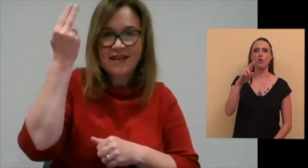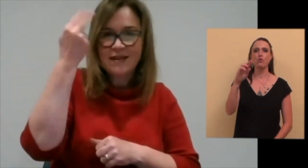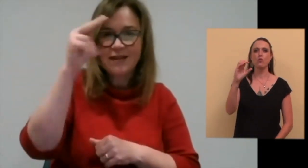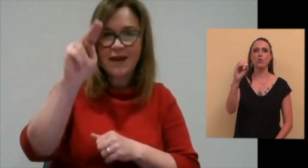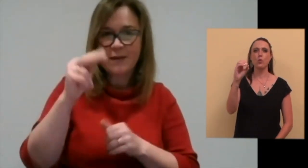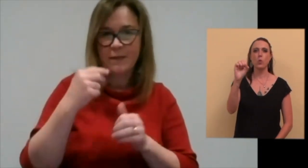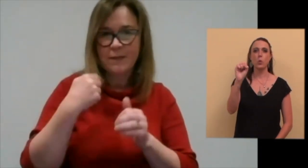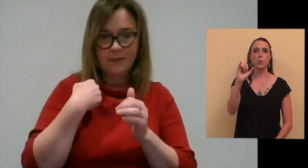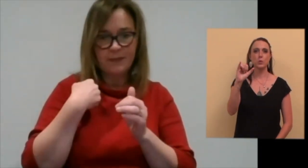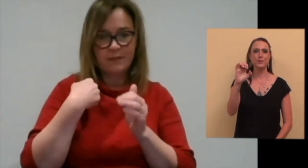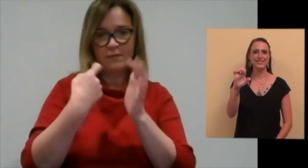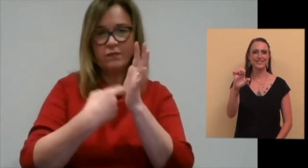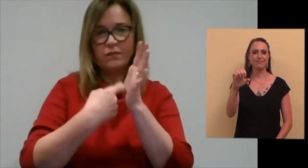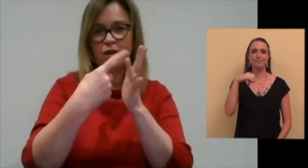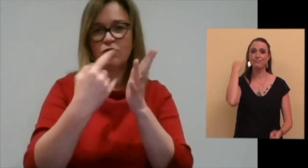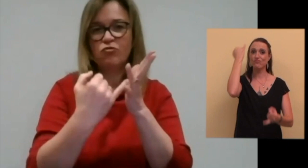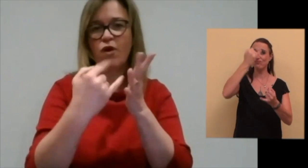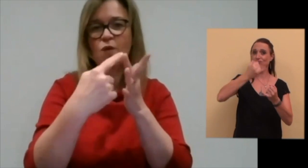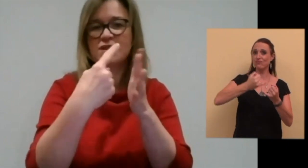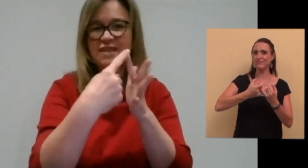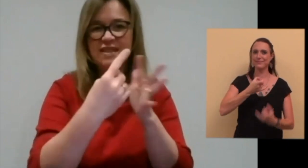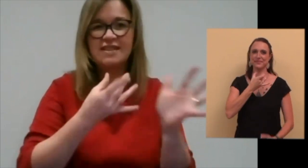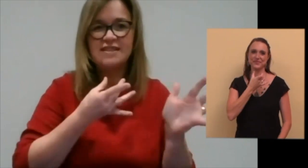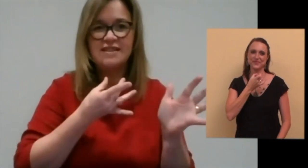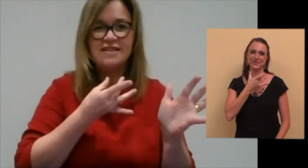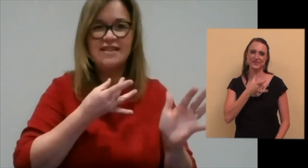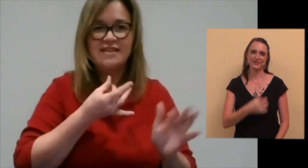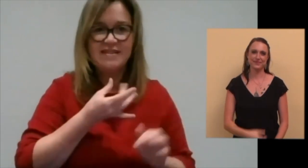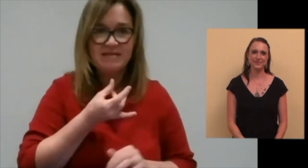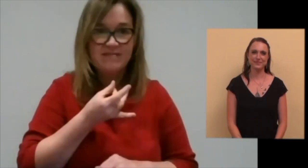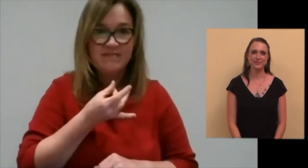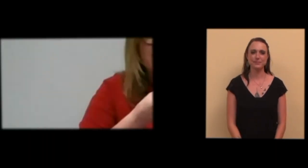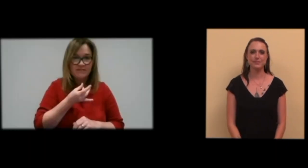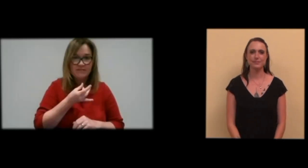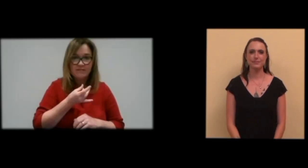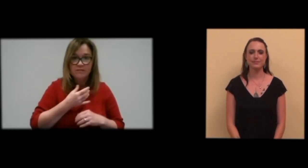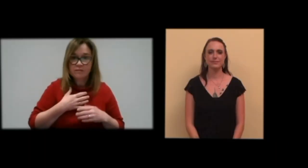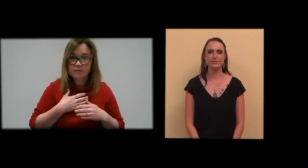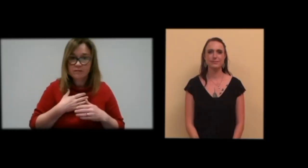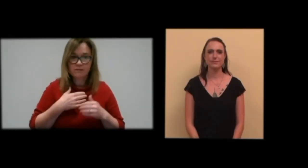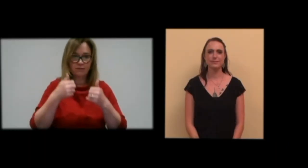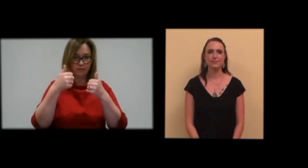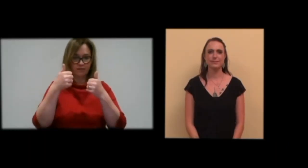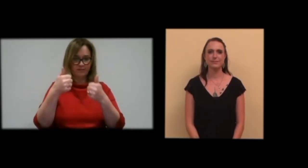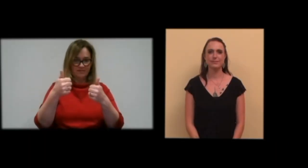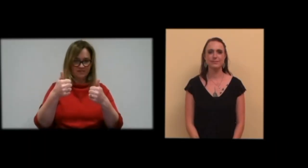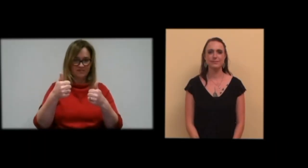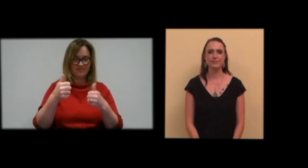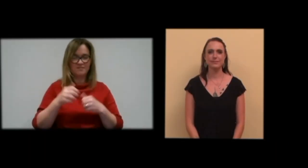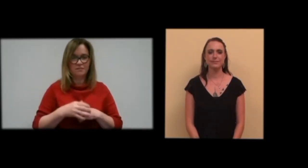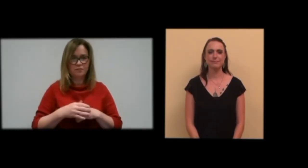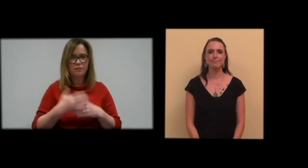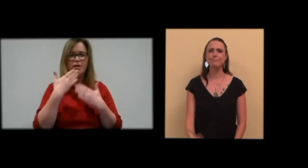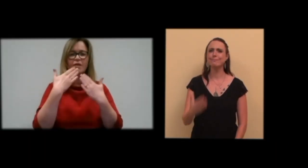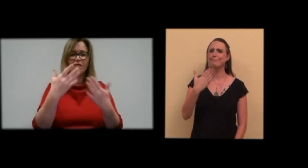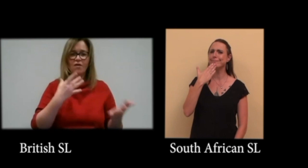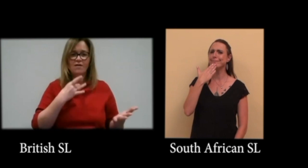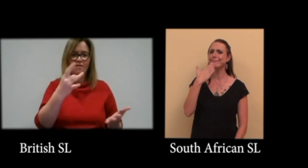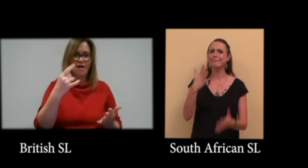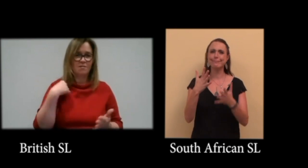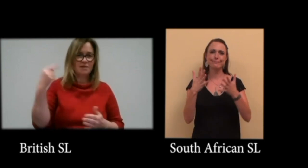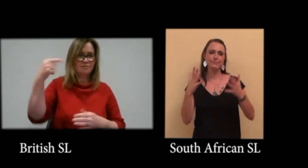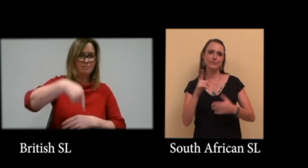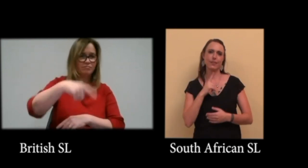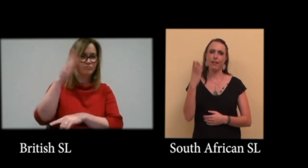Hello. Hello. My name is Rosie. This is my sign name.